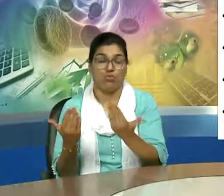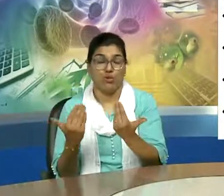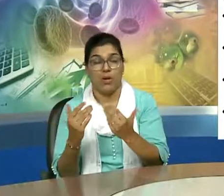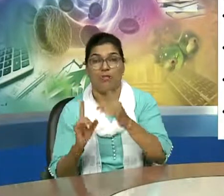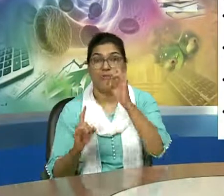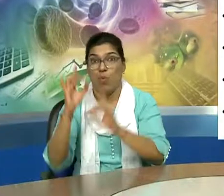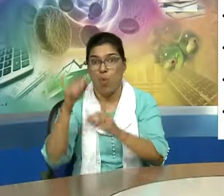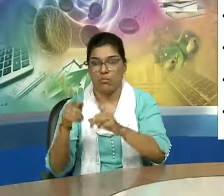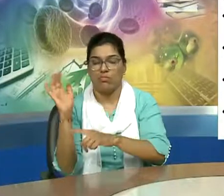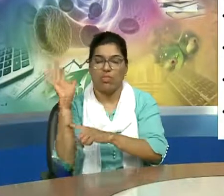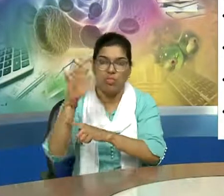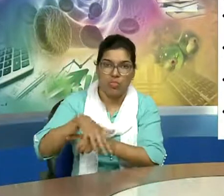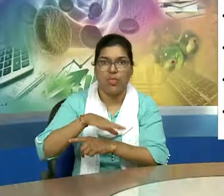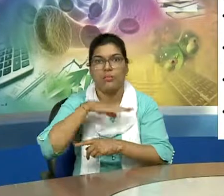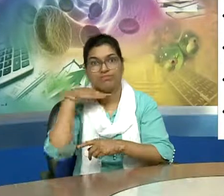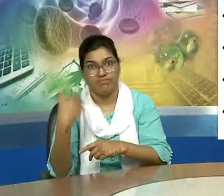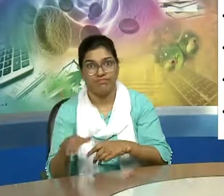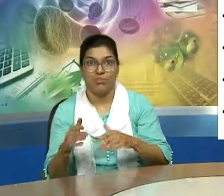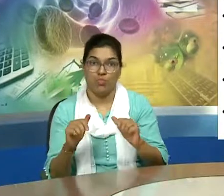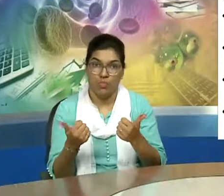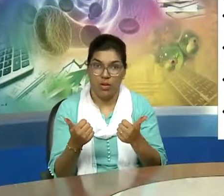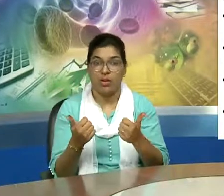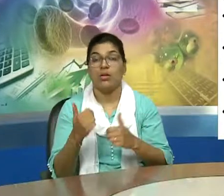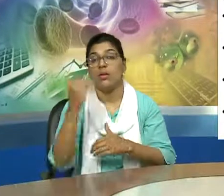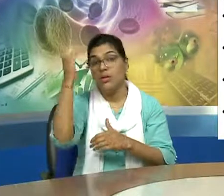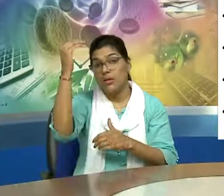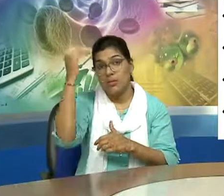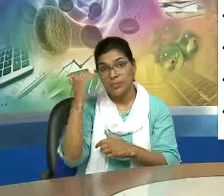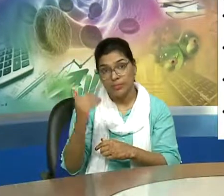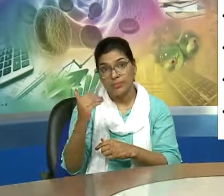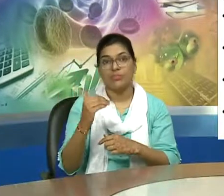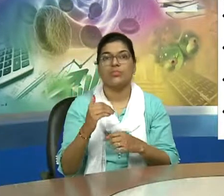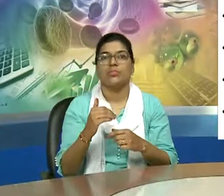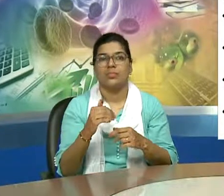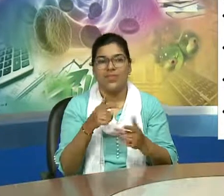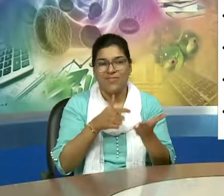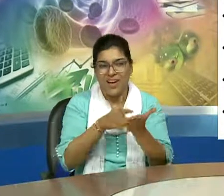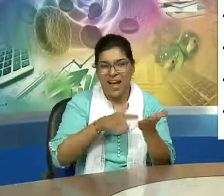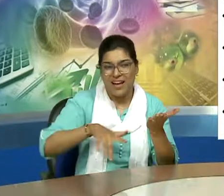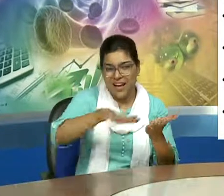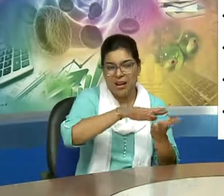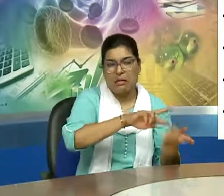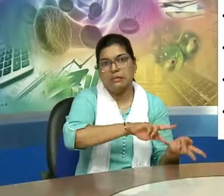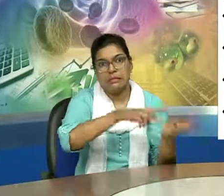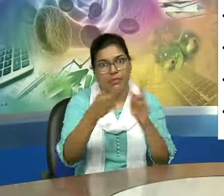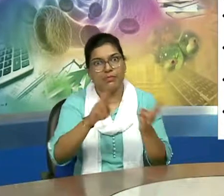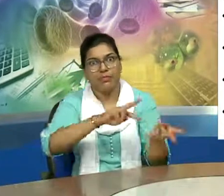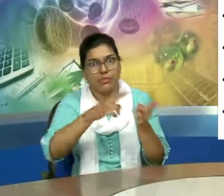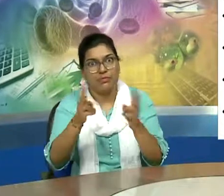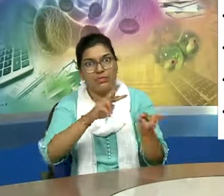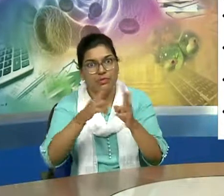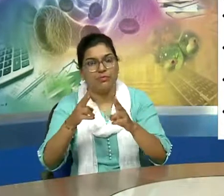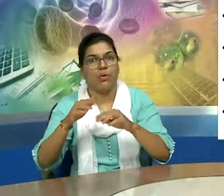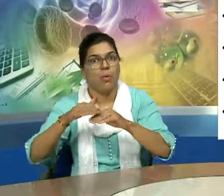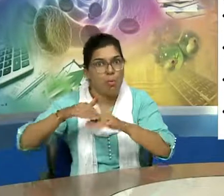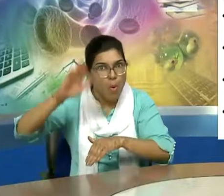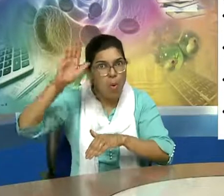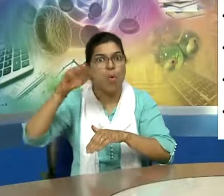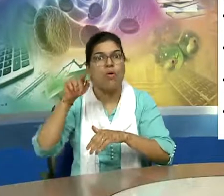causes waterlogging and kill plants. We also talked about the urbanization and